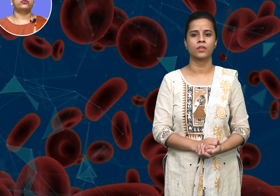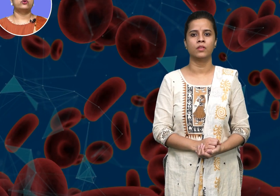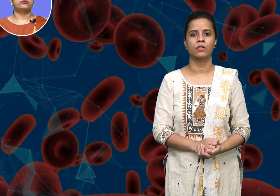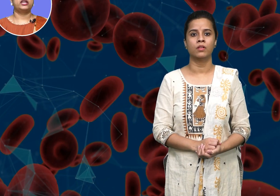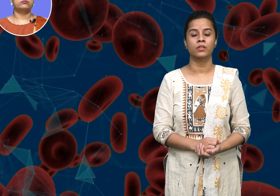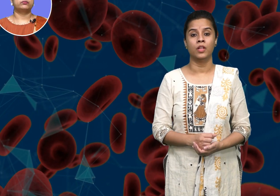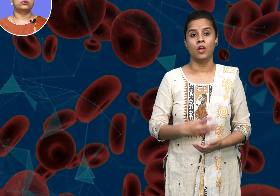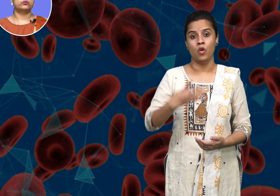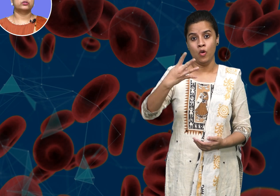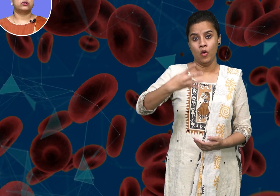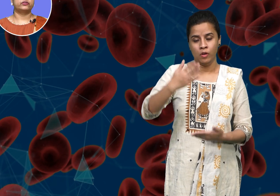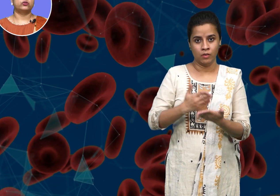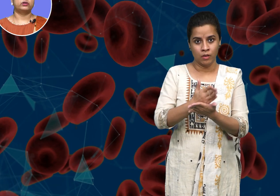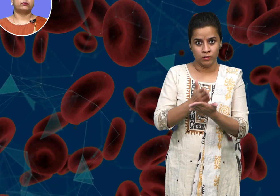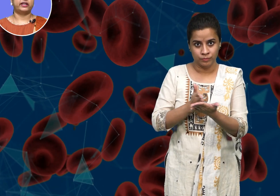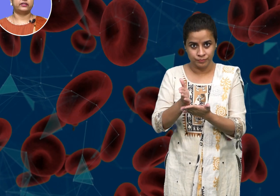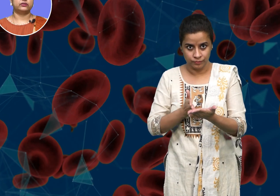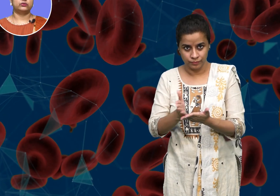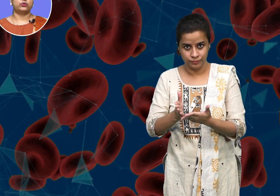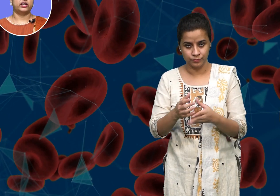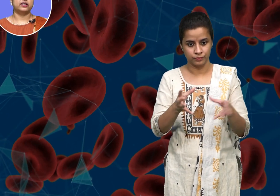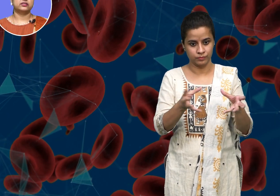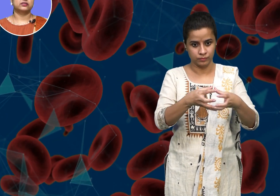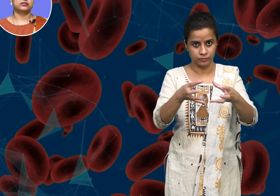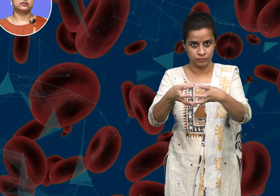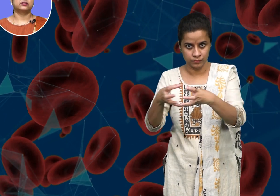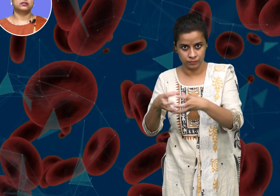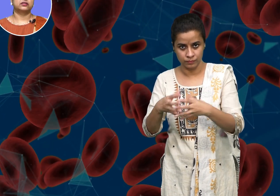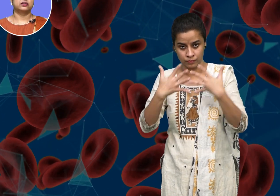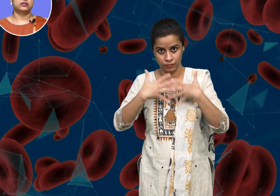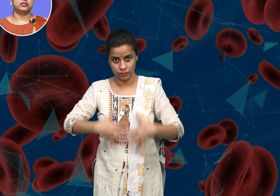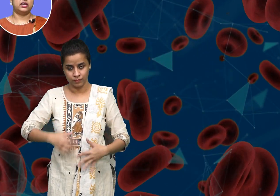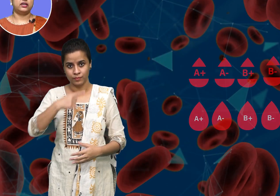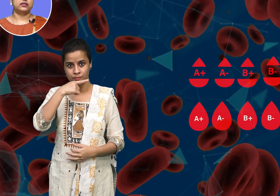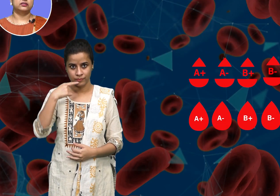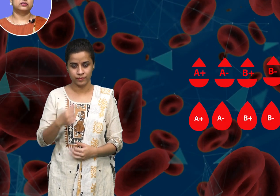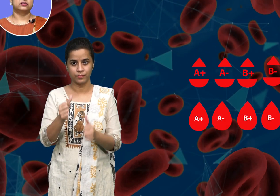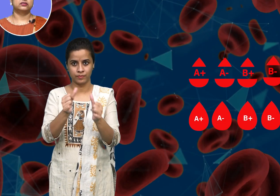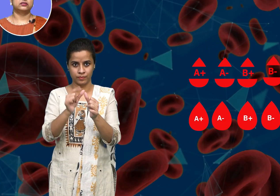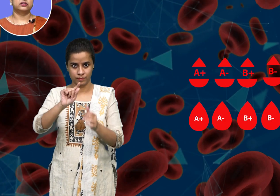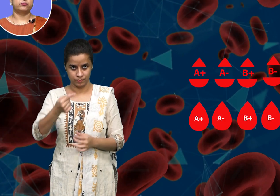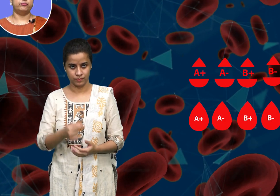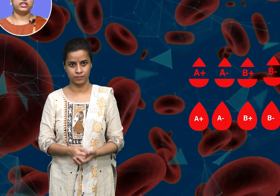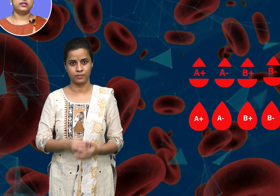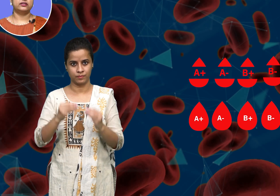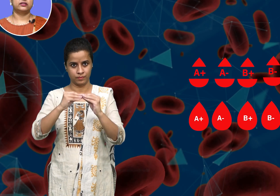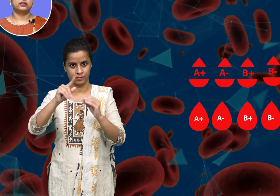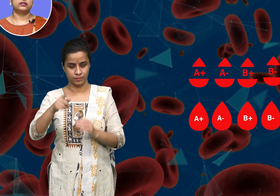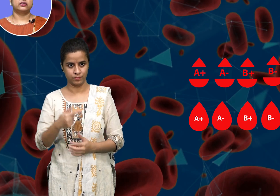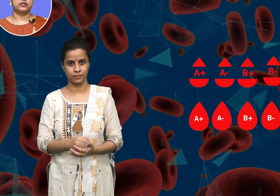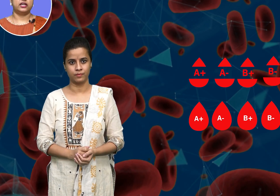There are four main groups of human blood known as A,